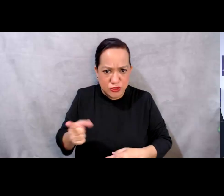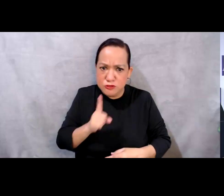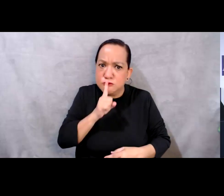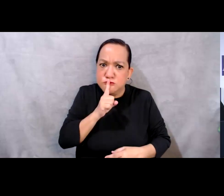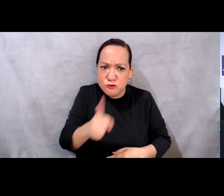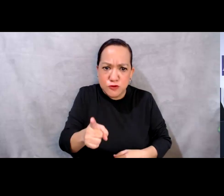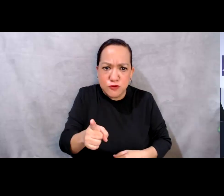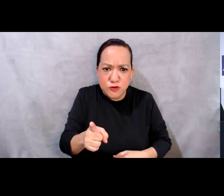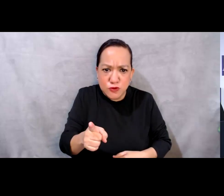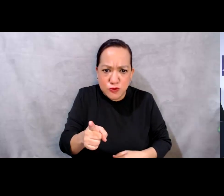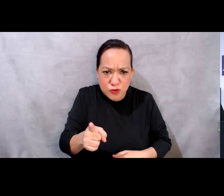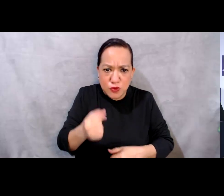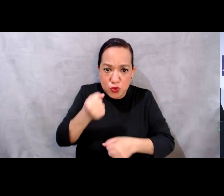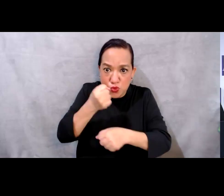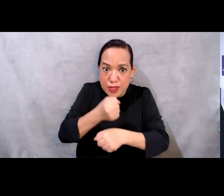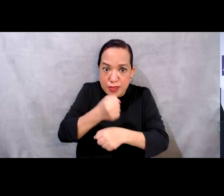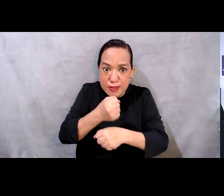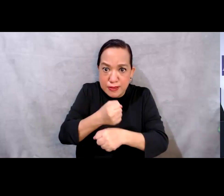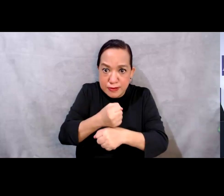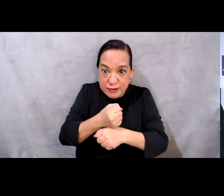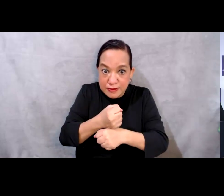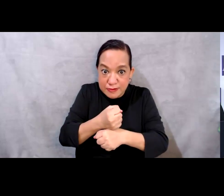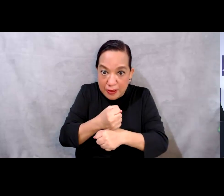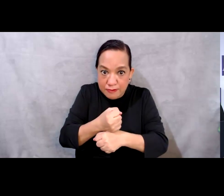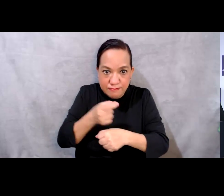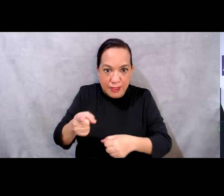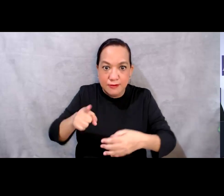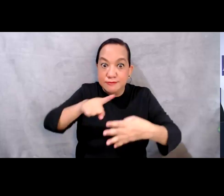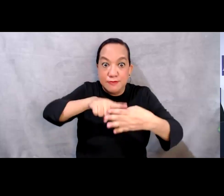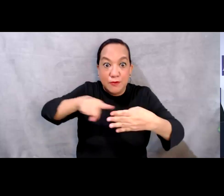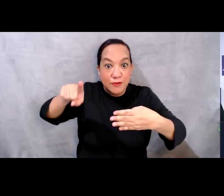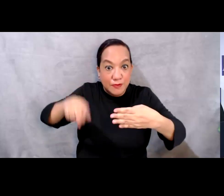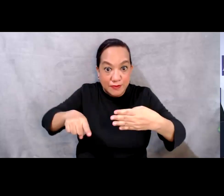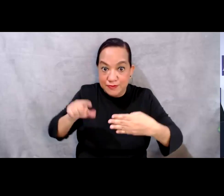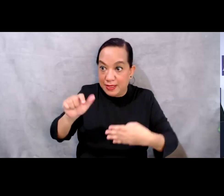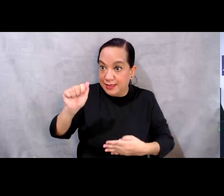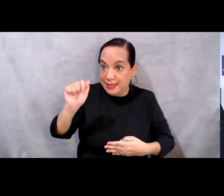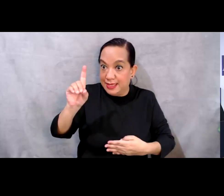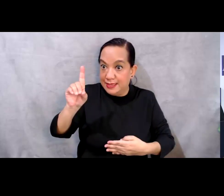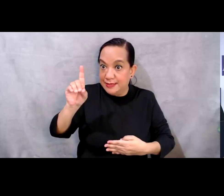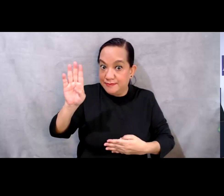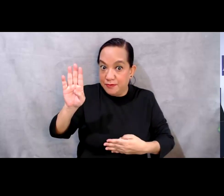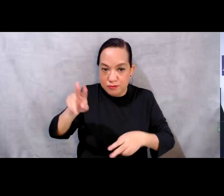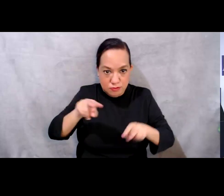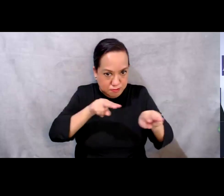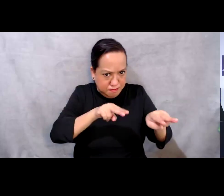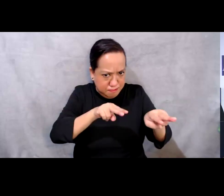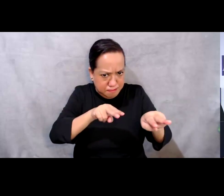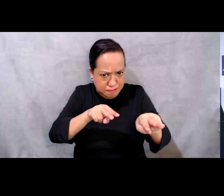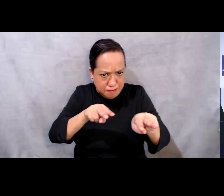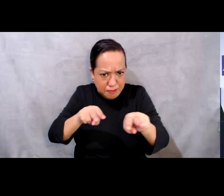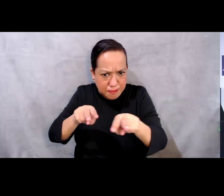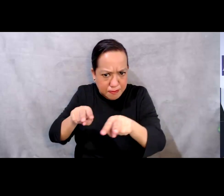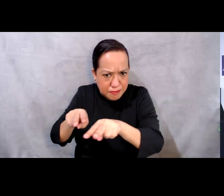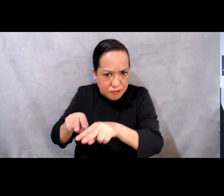ADB management, to this day, the affected communities, the complainants, have never been party to any consultations or any